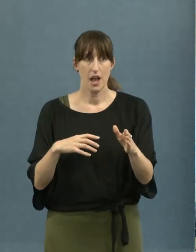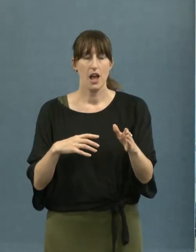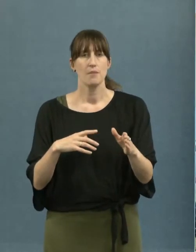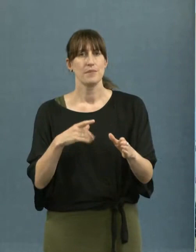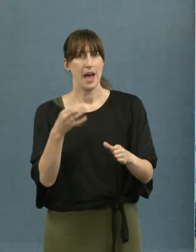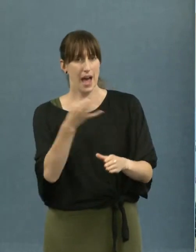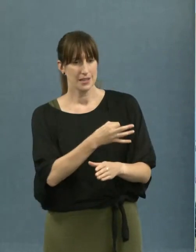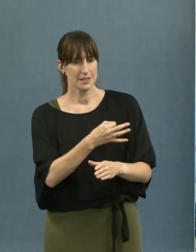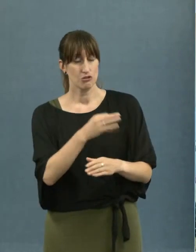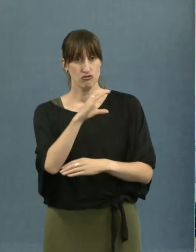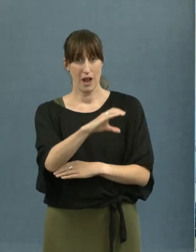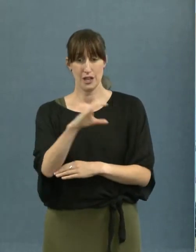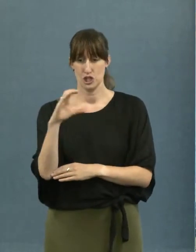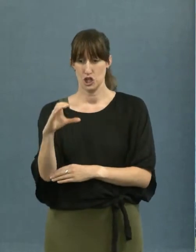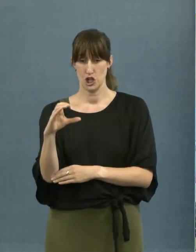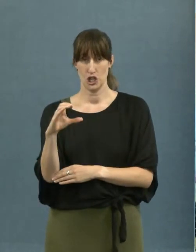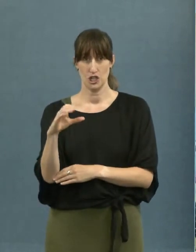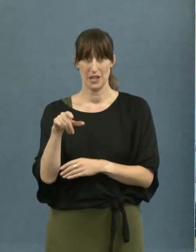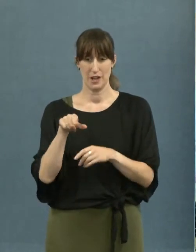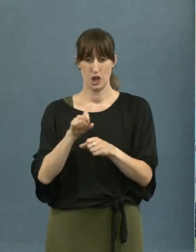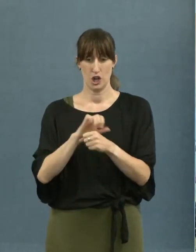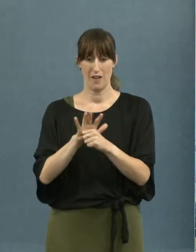outbreak? Oh,